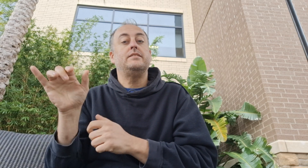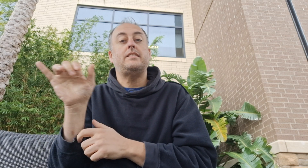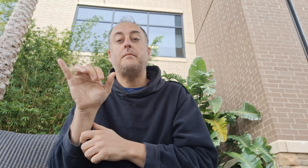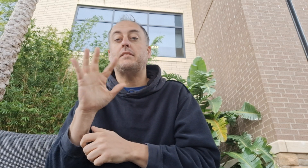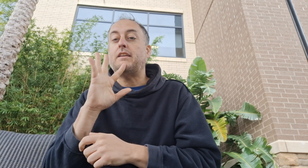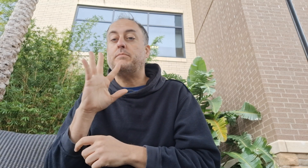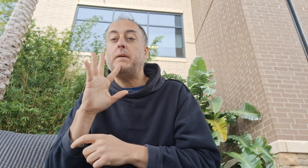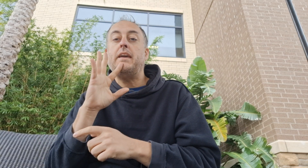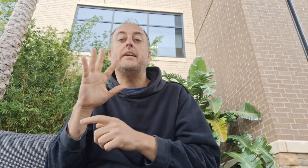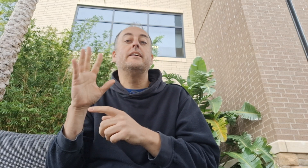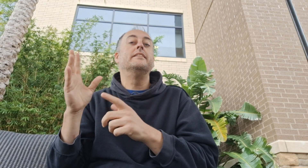Same as I speak,